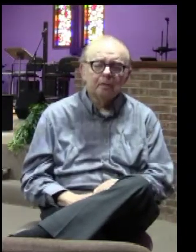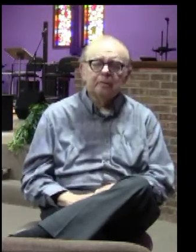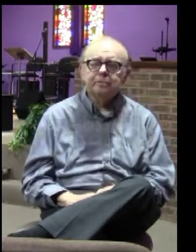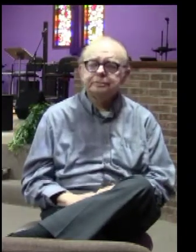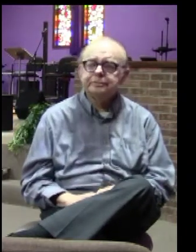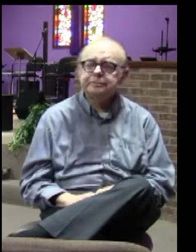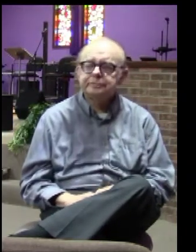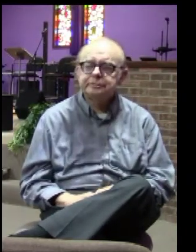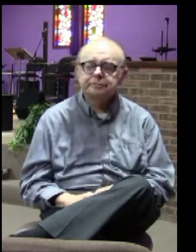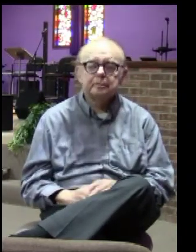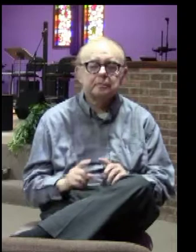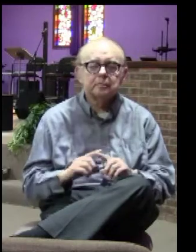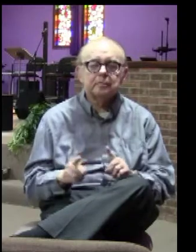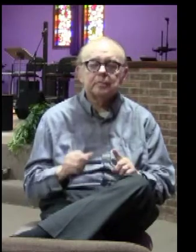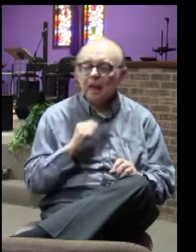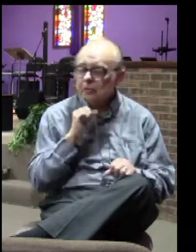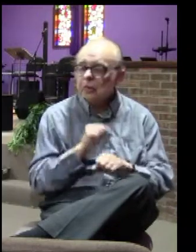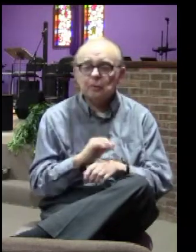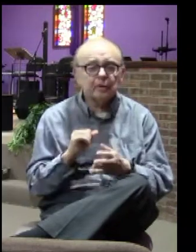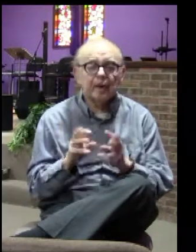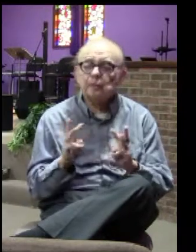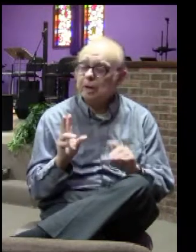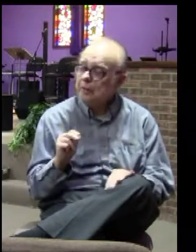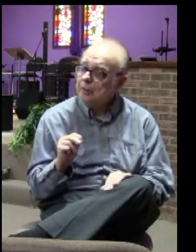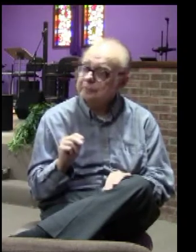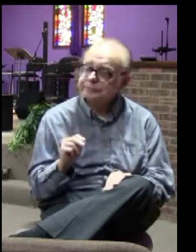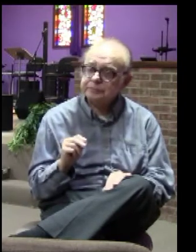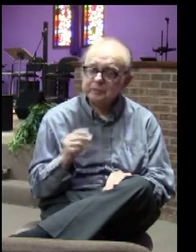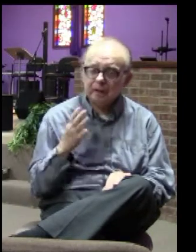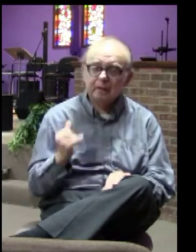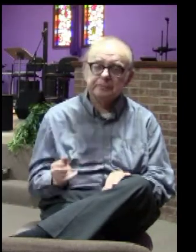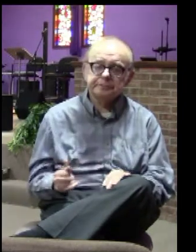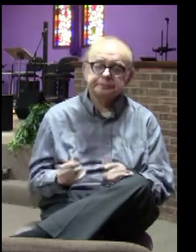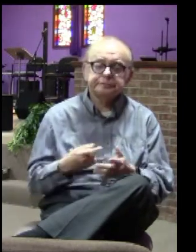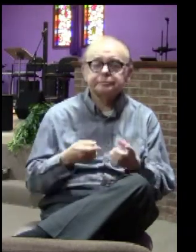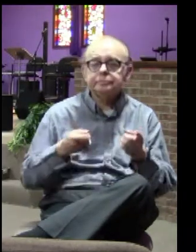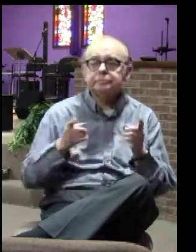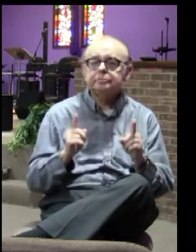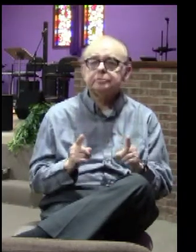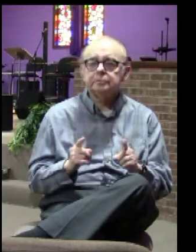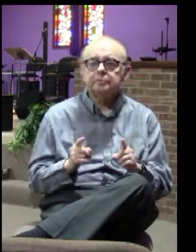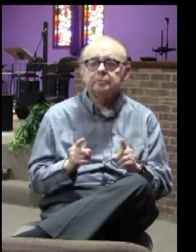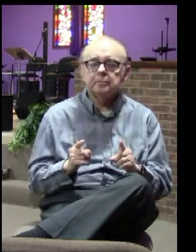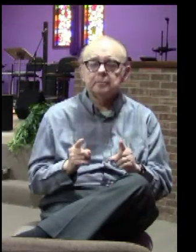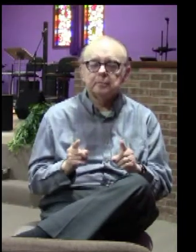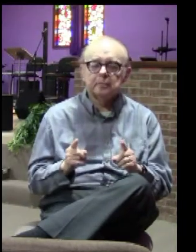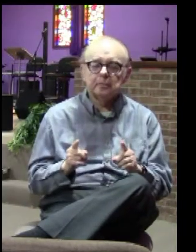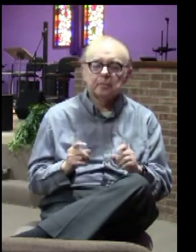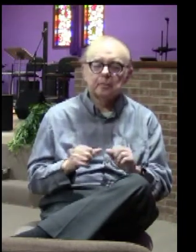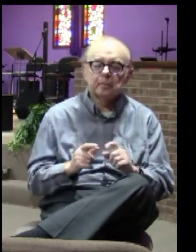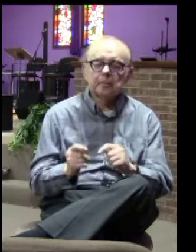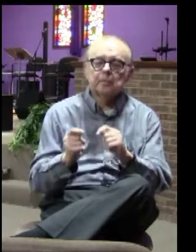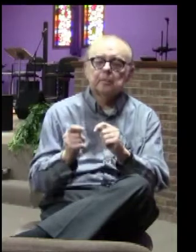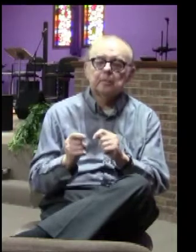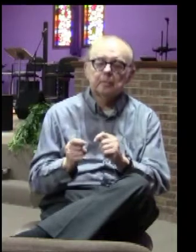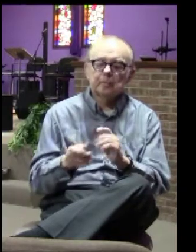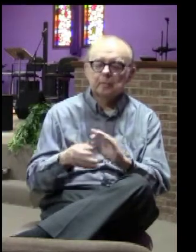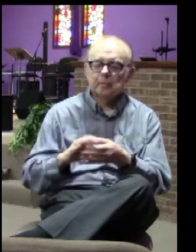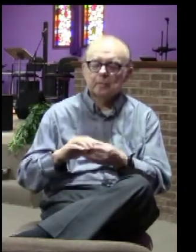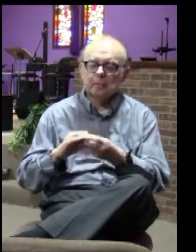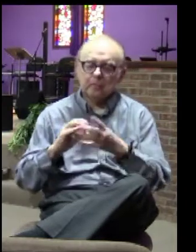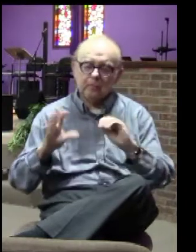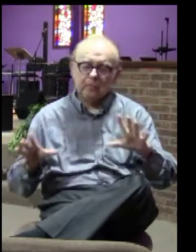But it doesn't work that way. Because what ends up happening is, as you keep trying to untangle